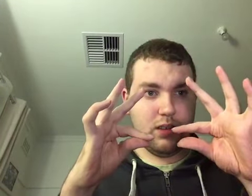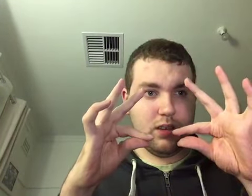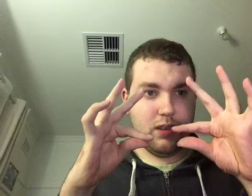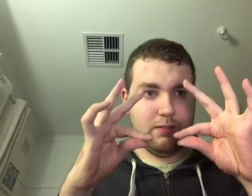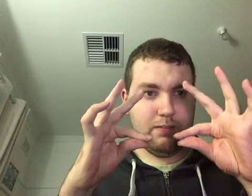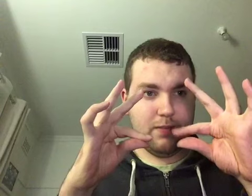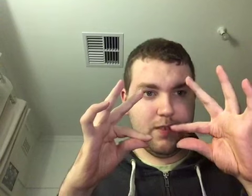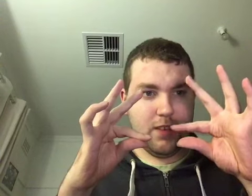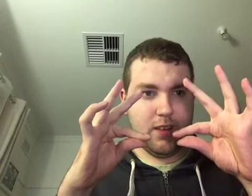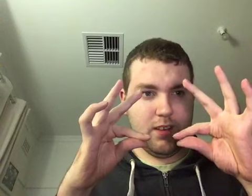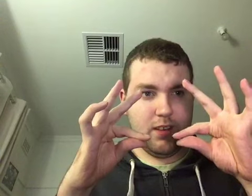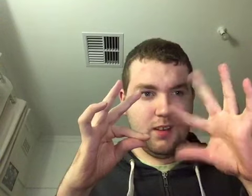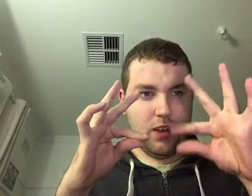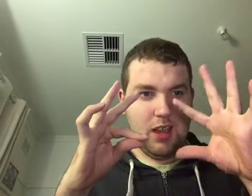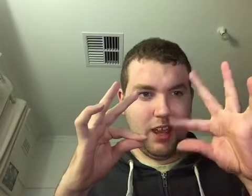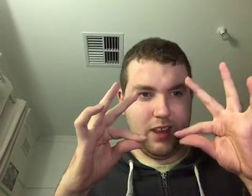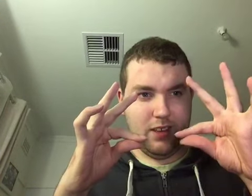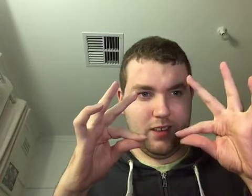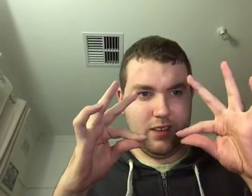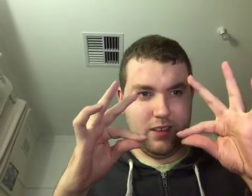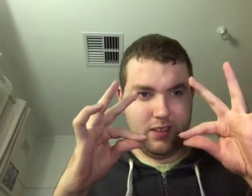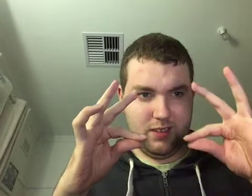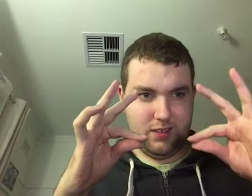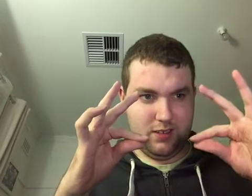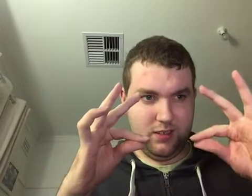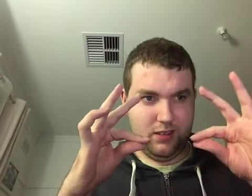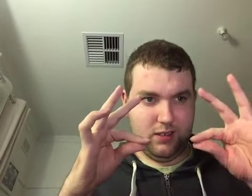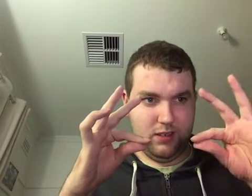Let me go. I guess that means we go.